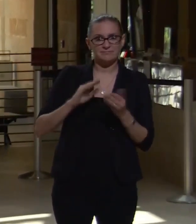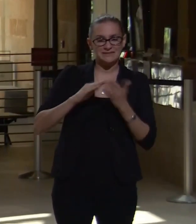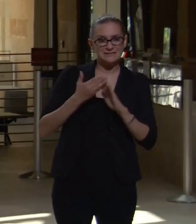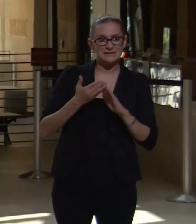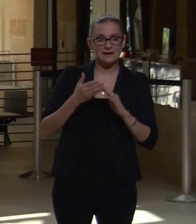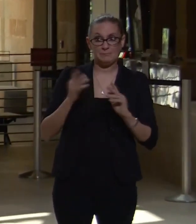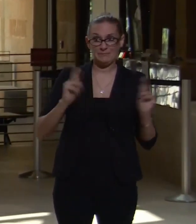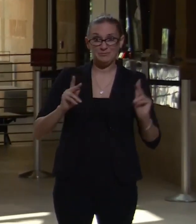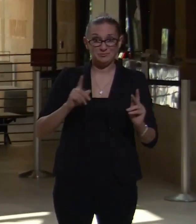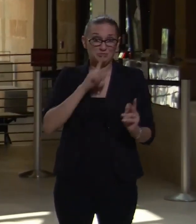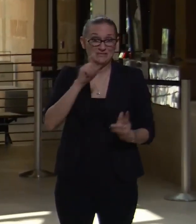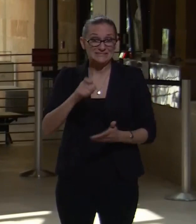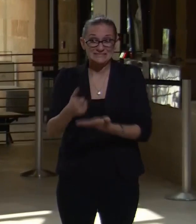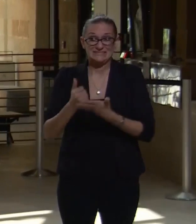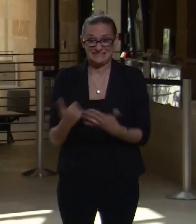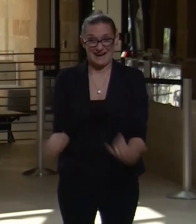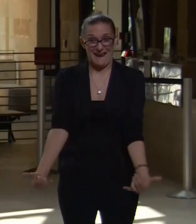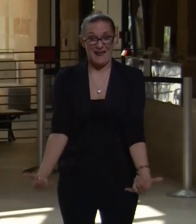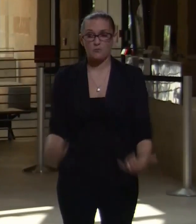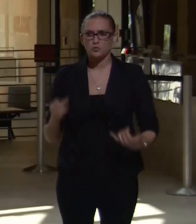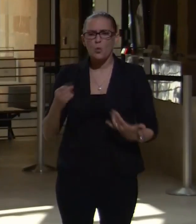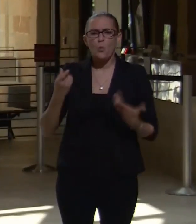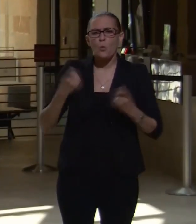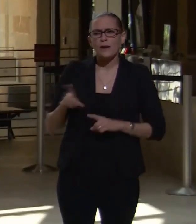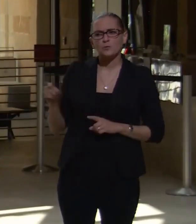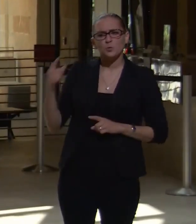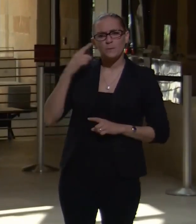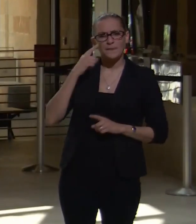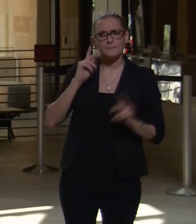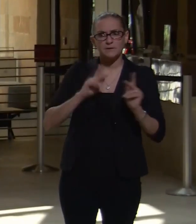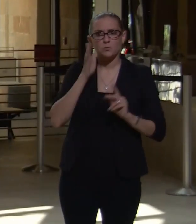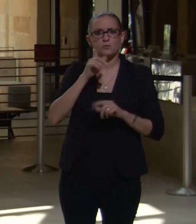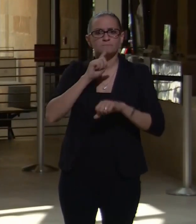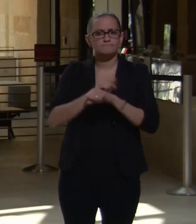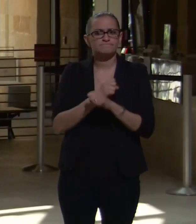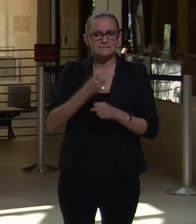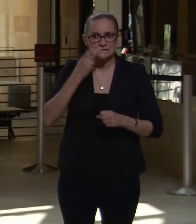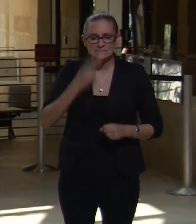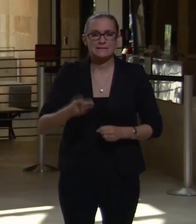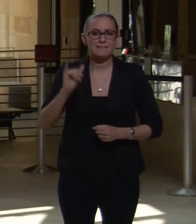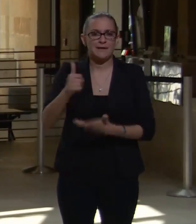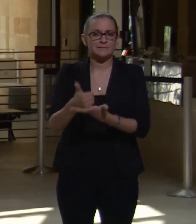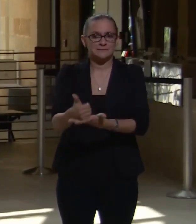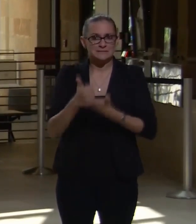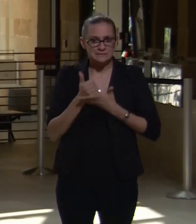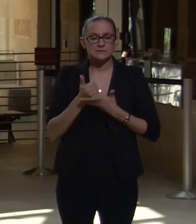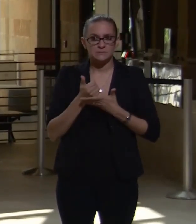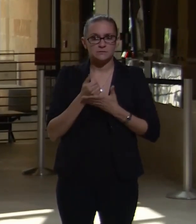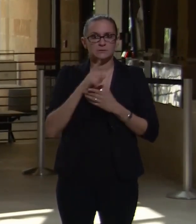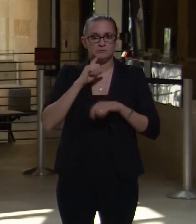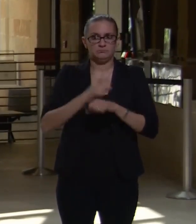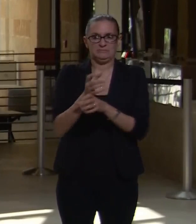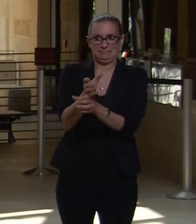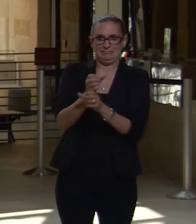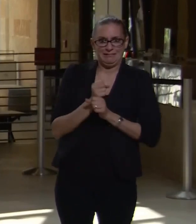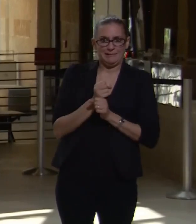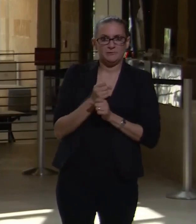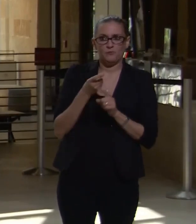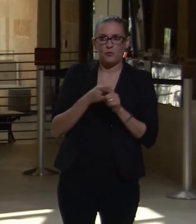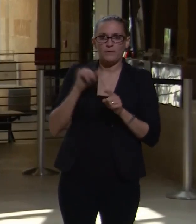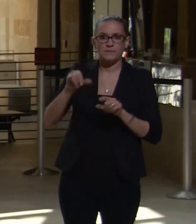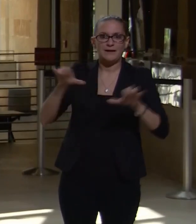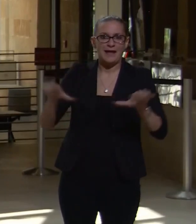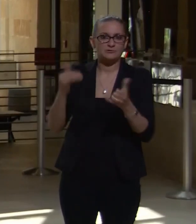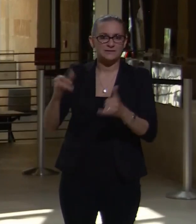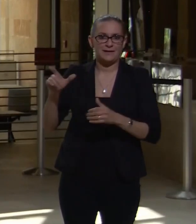people are really needing assistance now. So Mayor, when do you think people actually begin to see that assistance arriving from those actions the